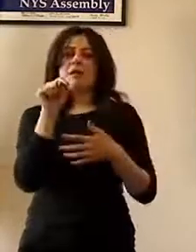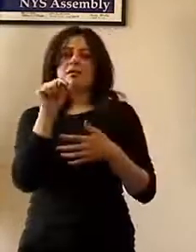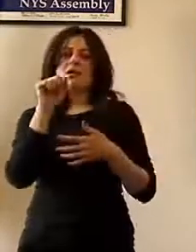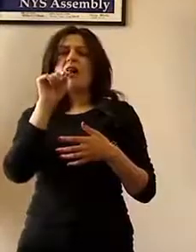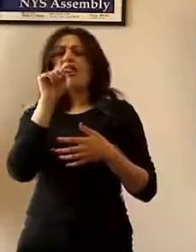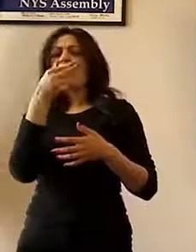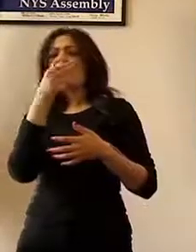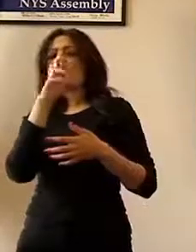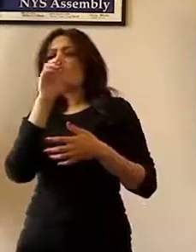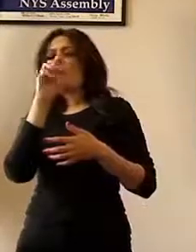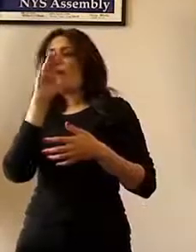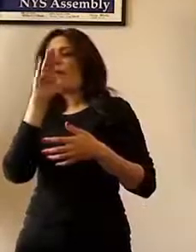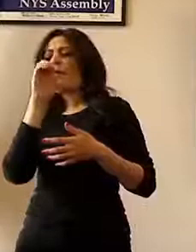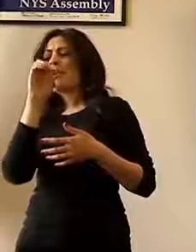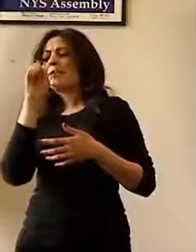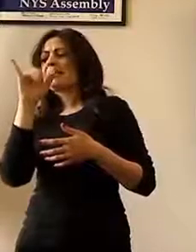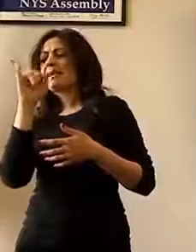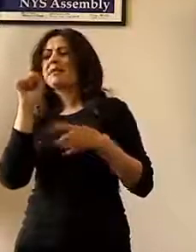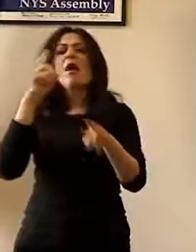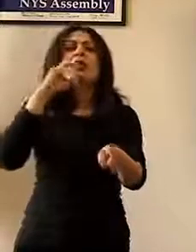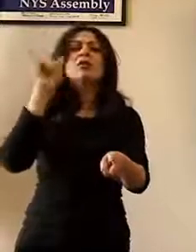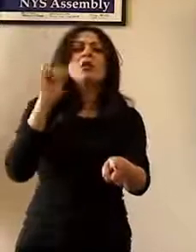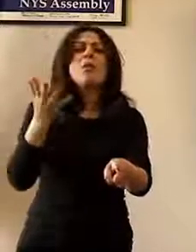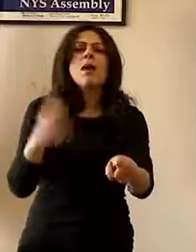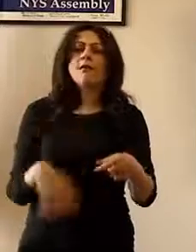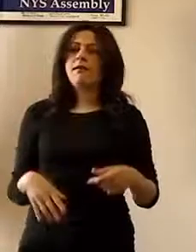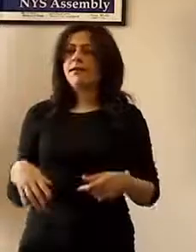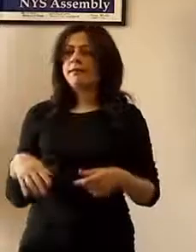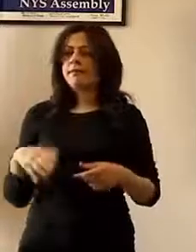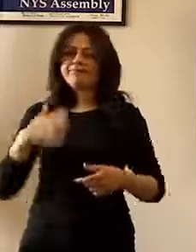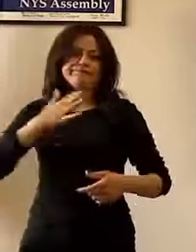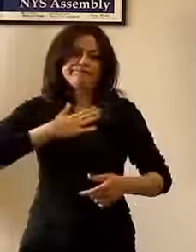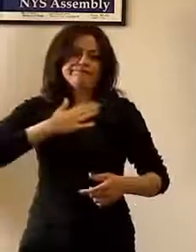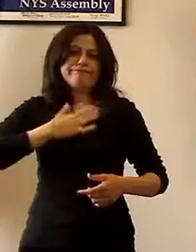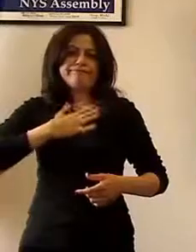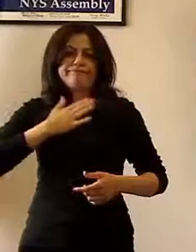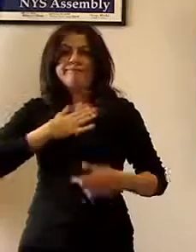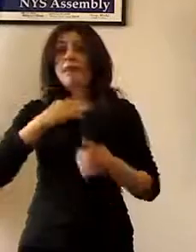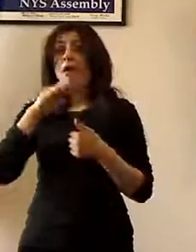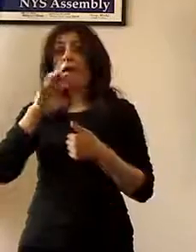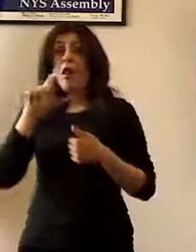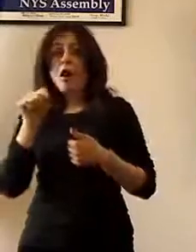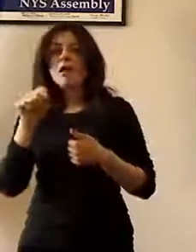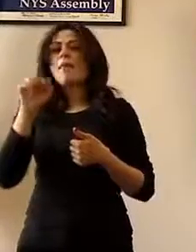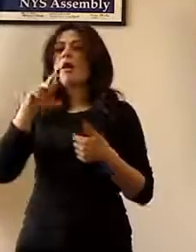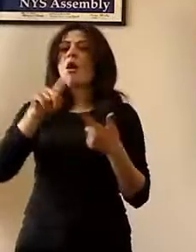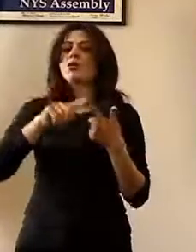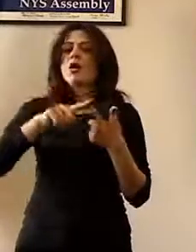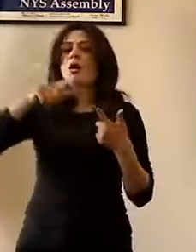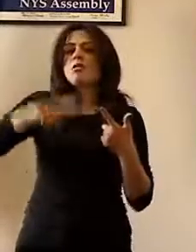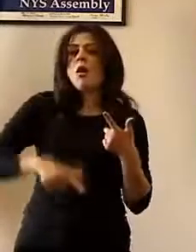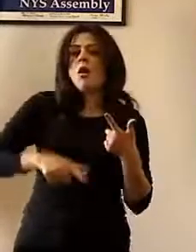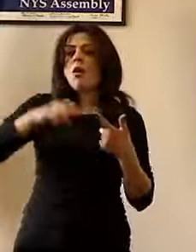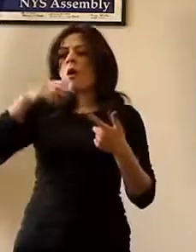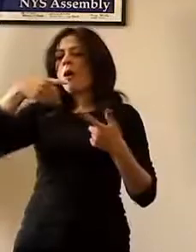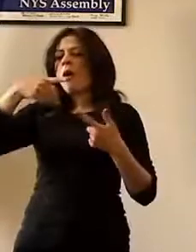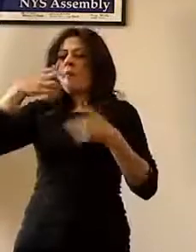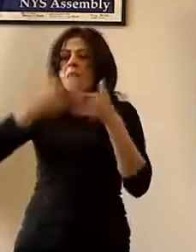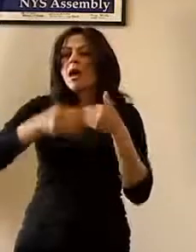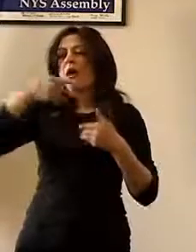events, what they presented with is not only the clot, but low platelets as well